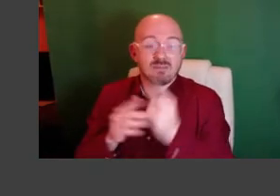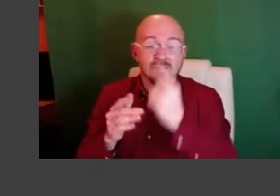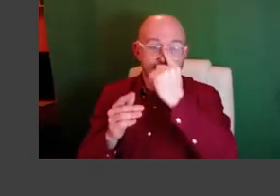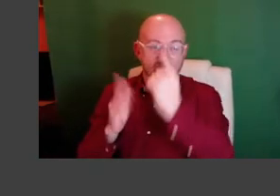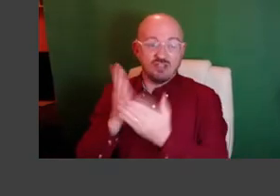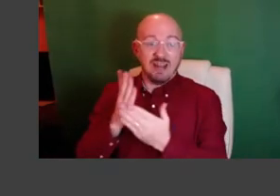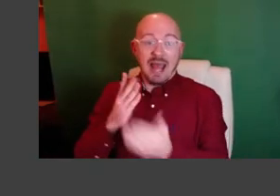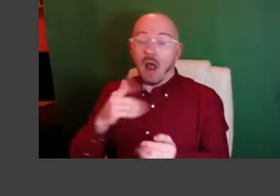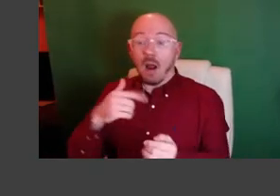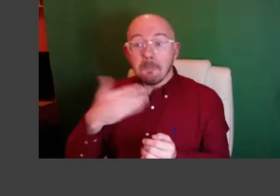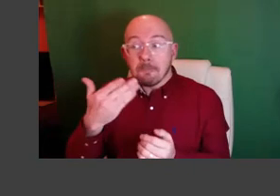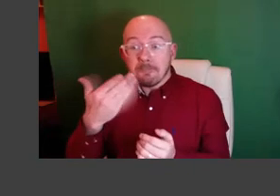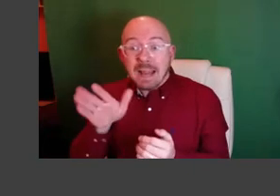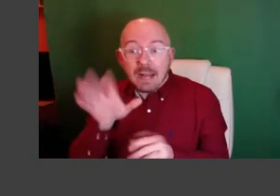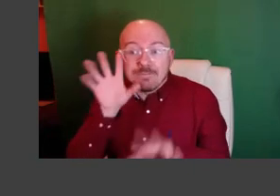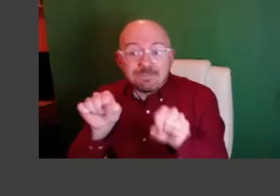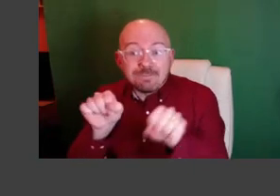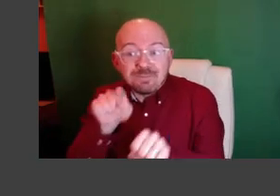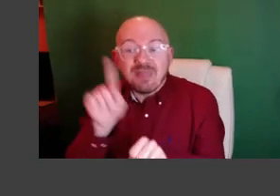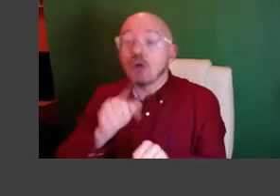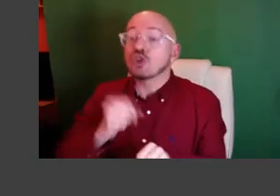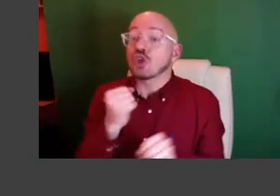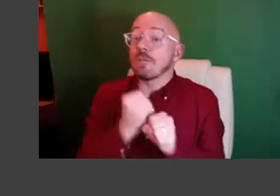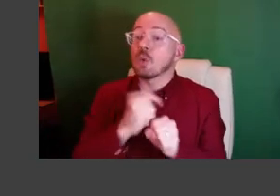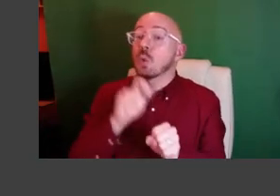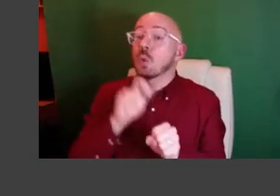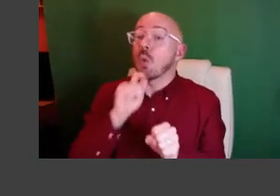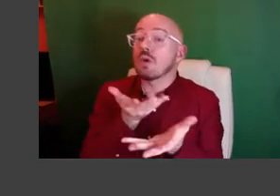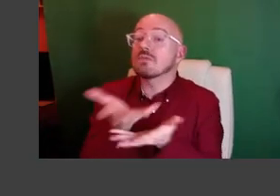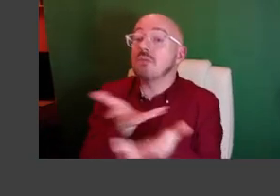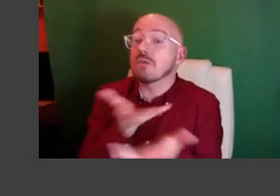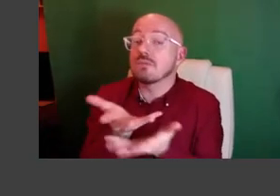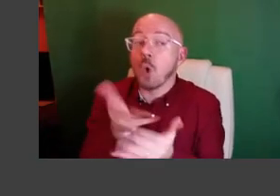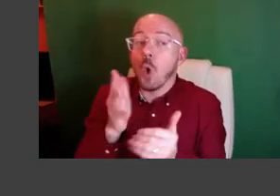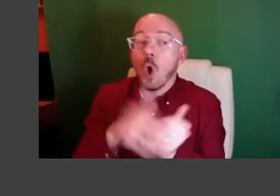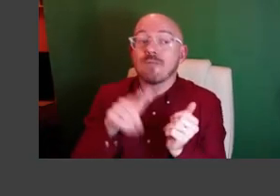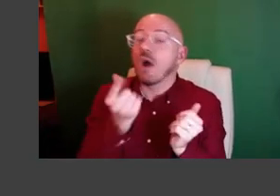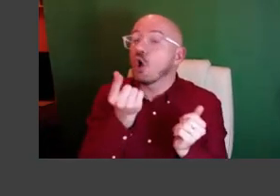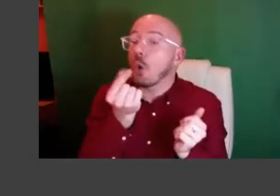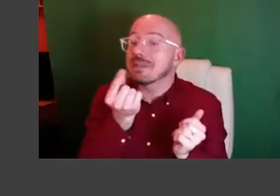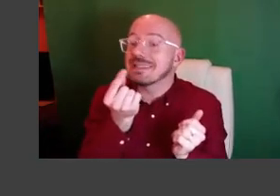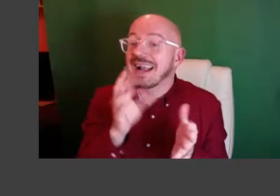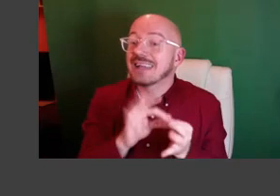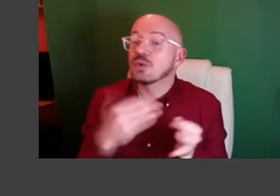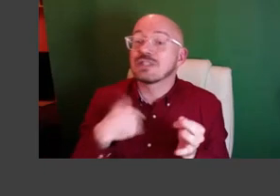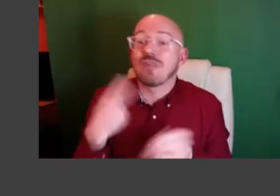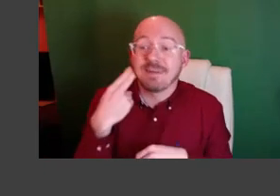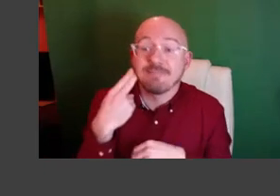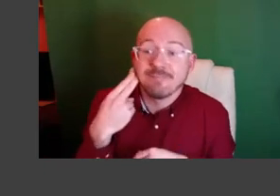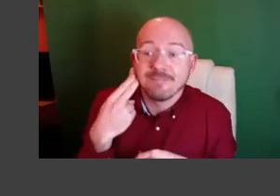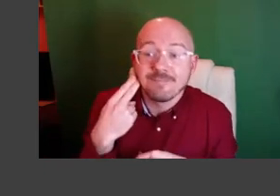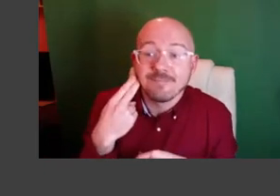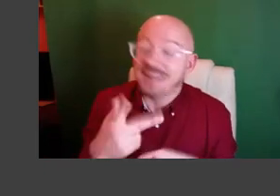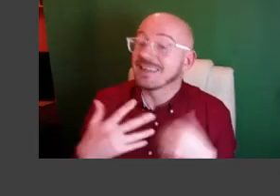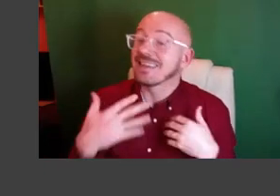So I've just given you an overview of the situation here in Scotland. So we have to consider what's next. We expect